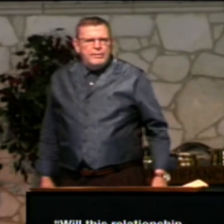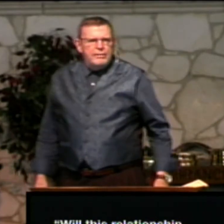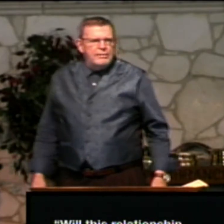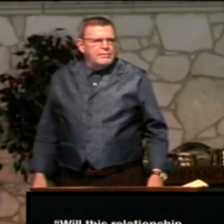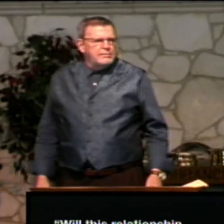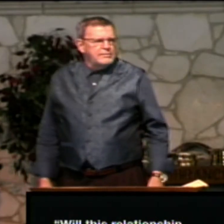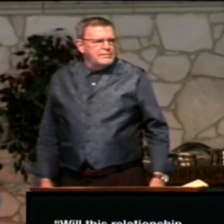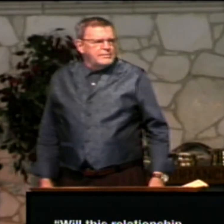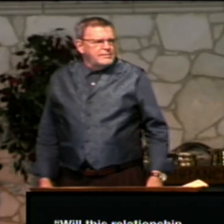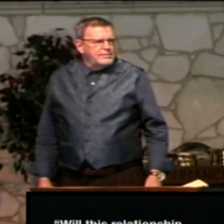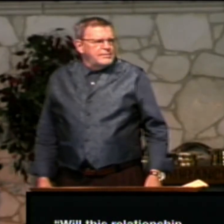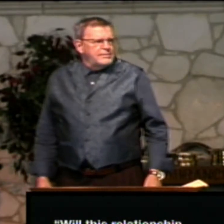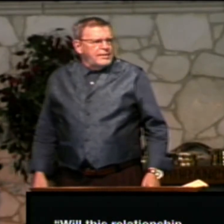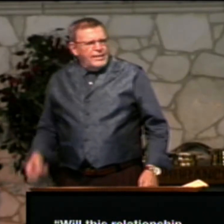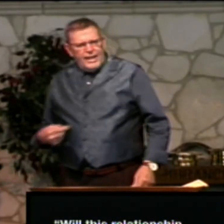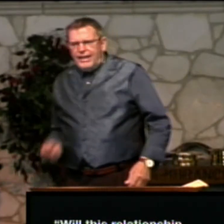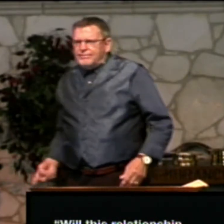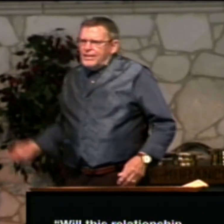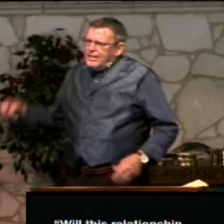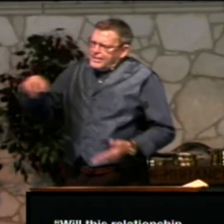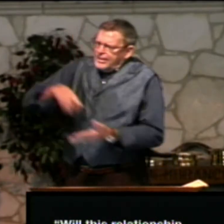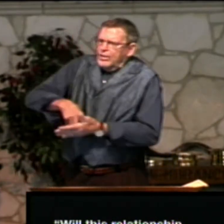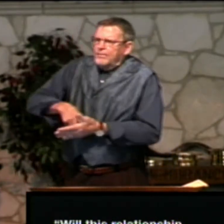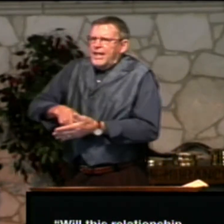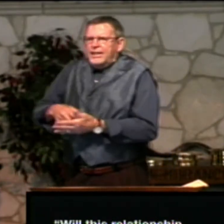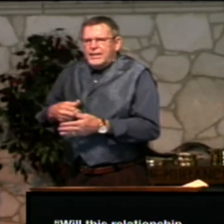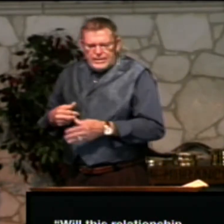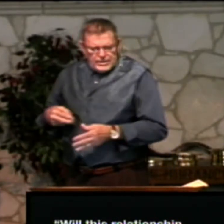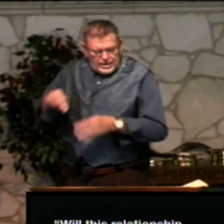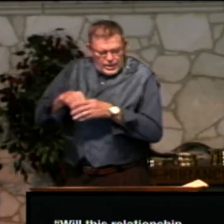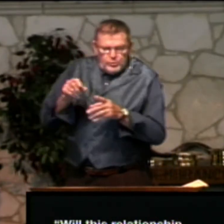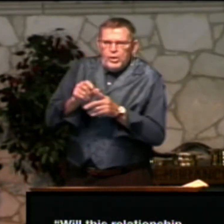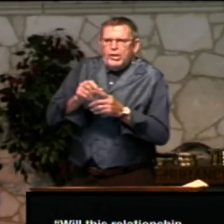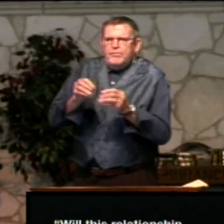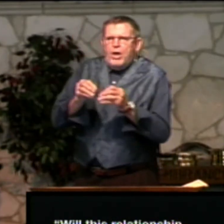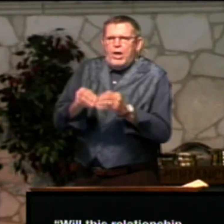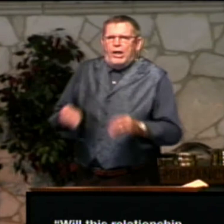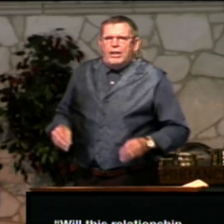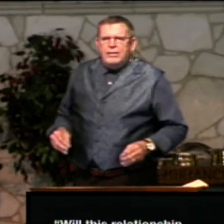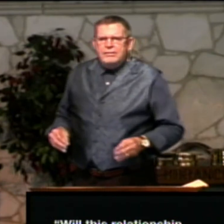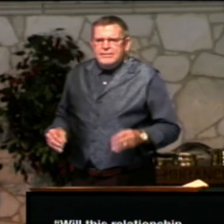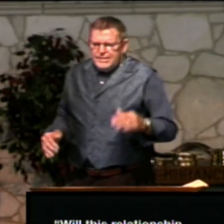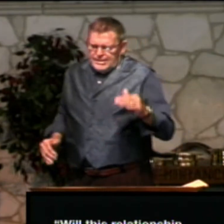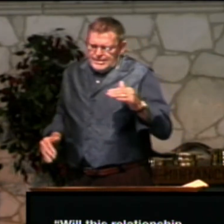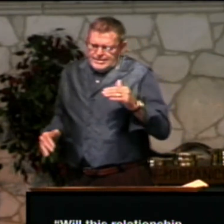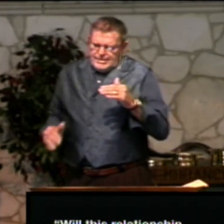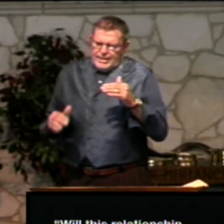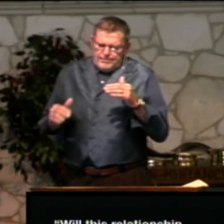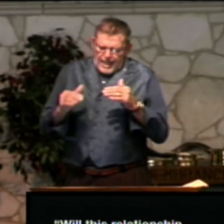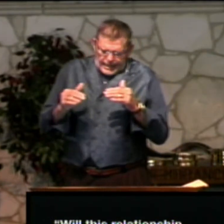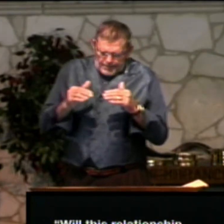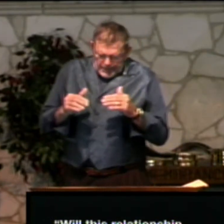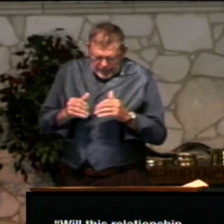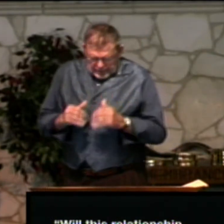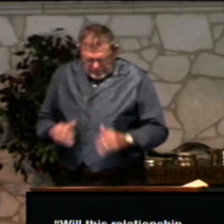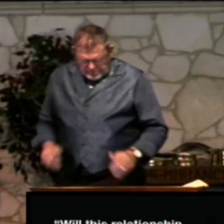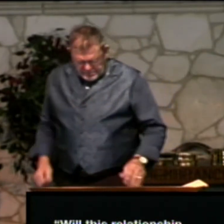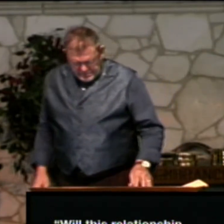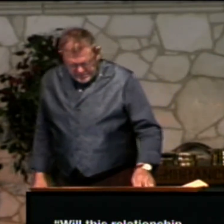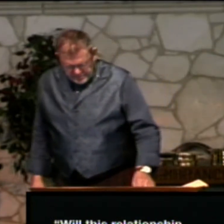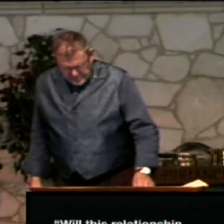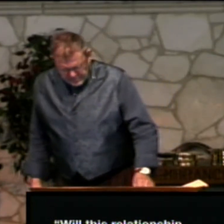here. And I have to get on my knees and in the Word more to get back up